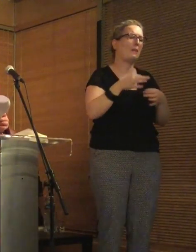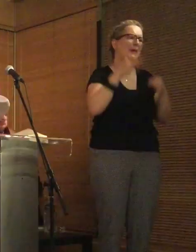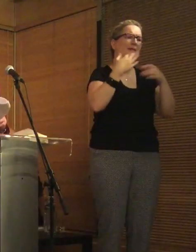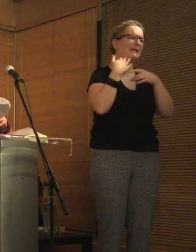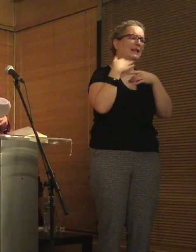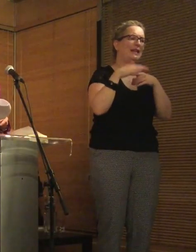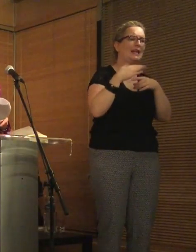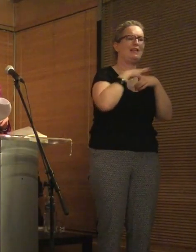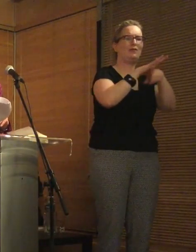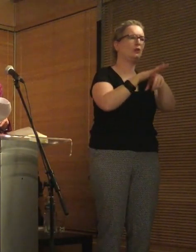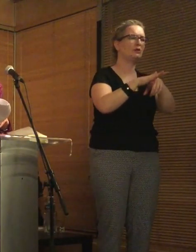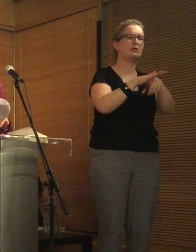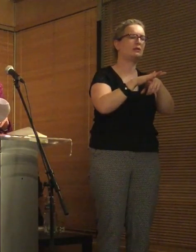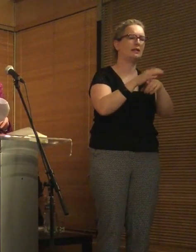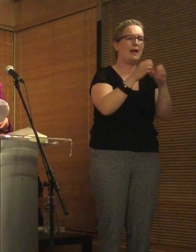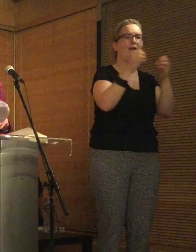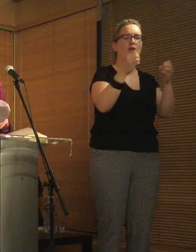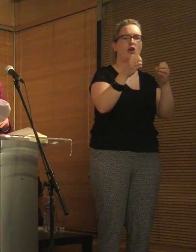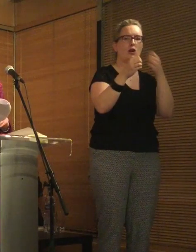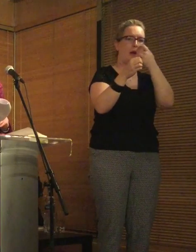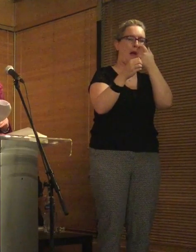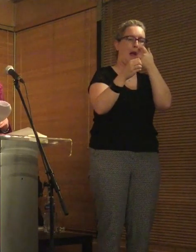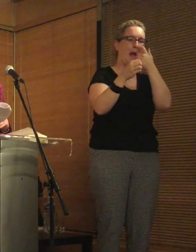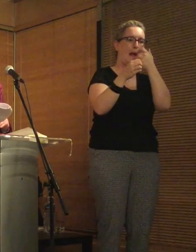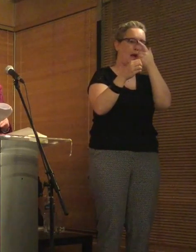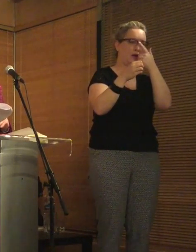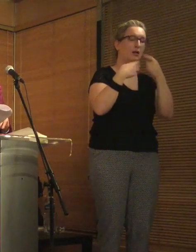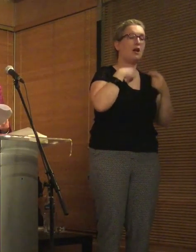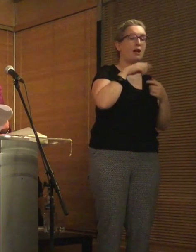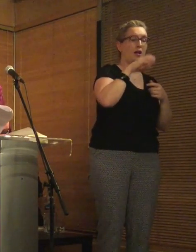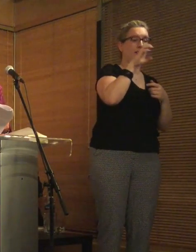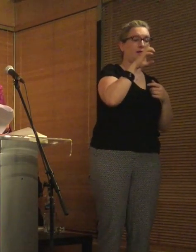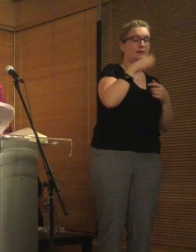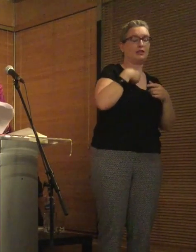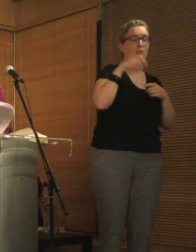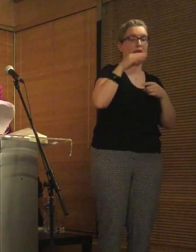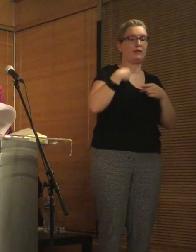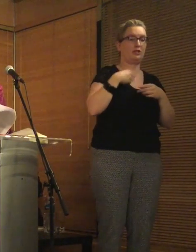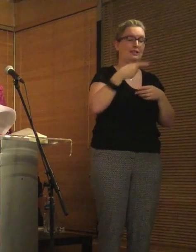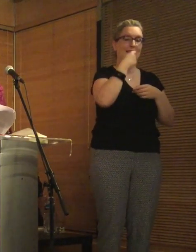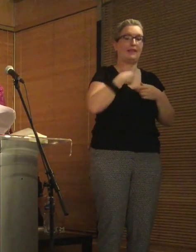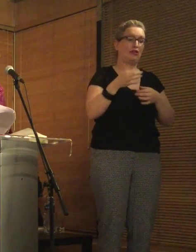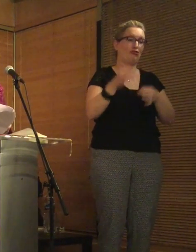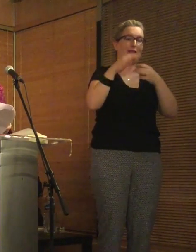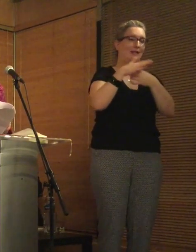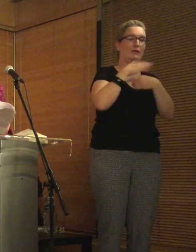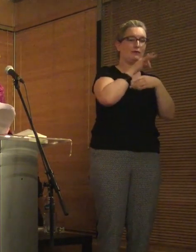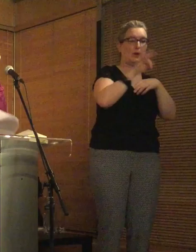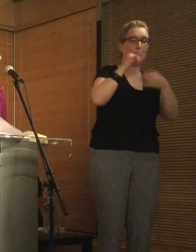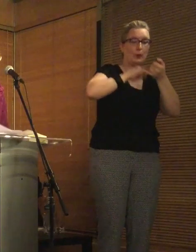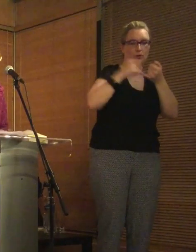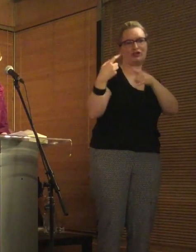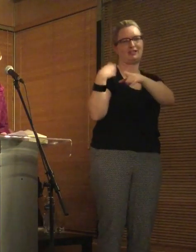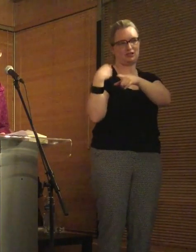life of Constance Markovich was her sister, Eva Gore Booth. They were just 2 years apart.